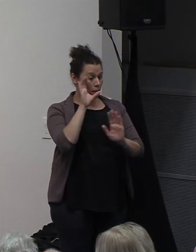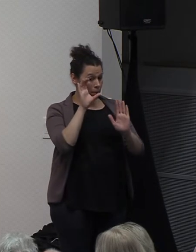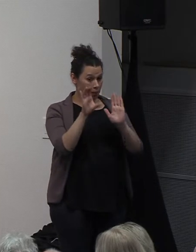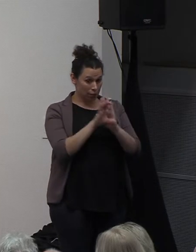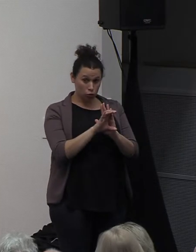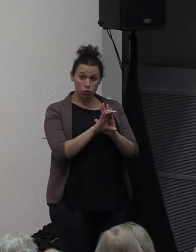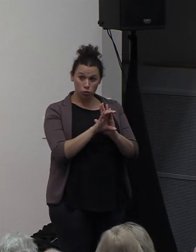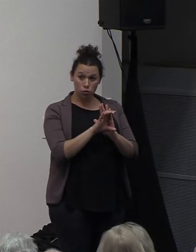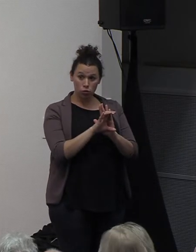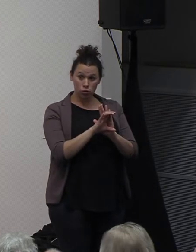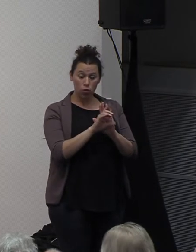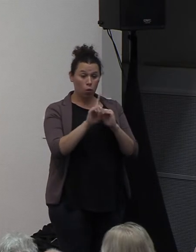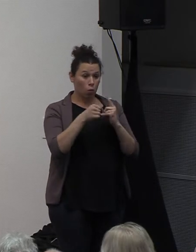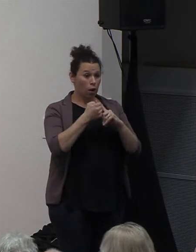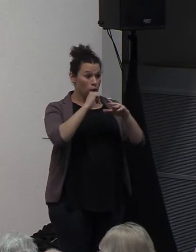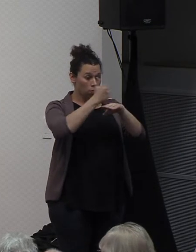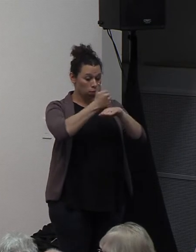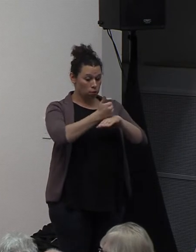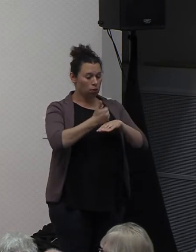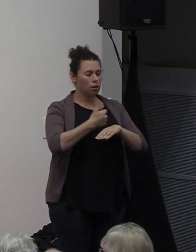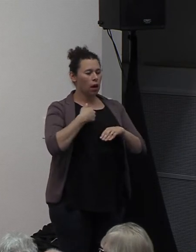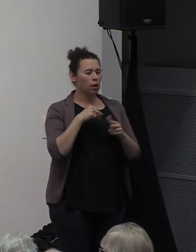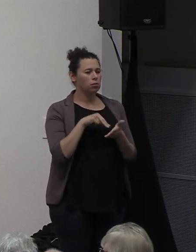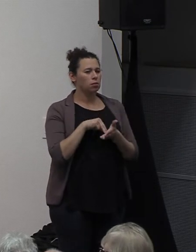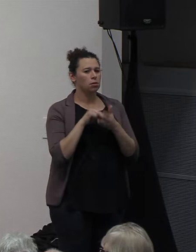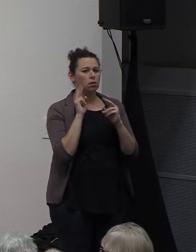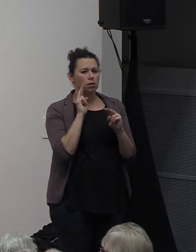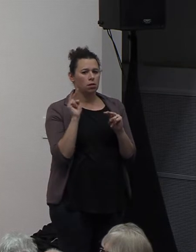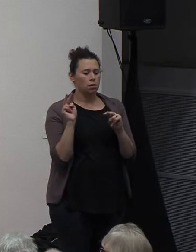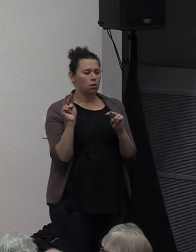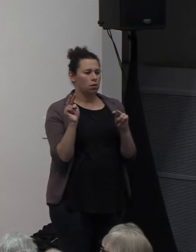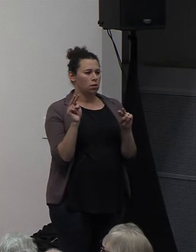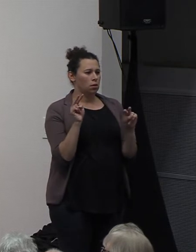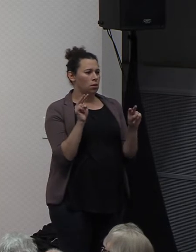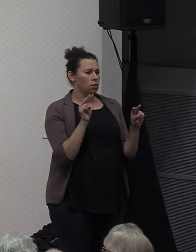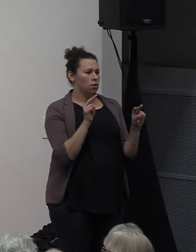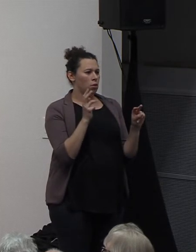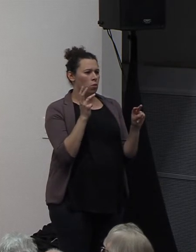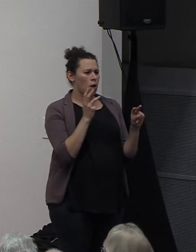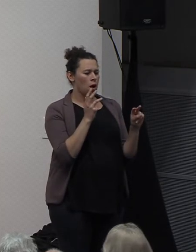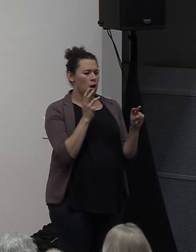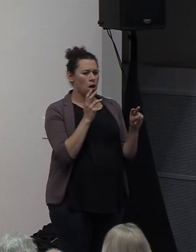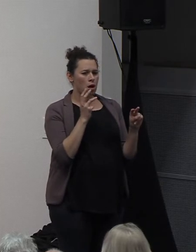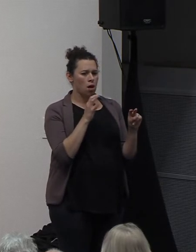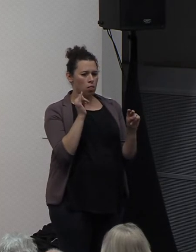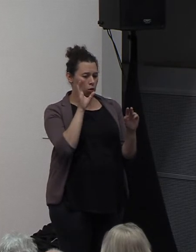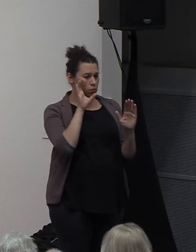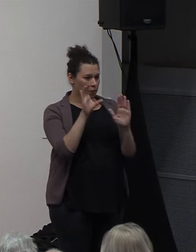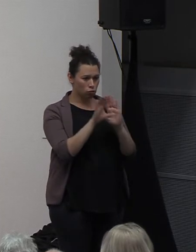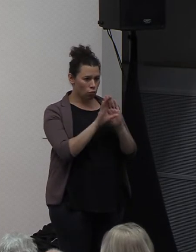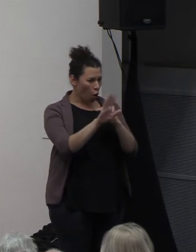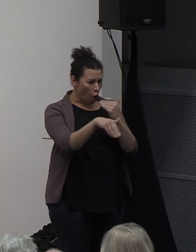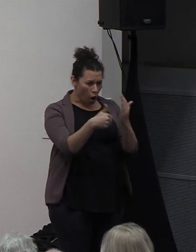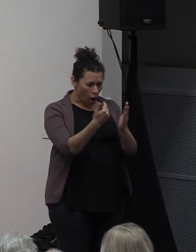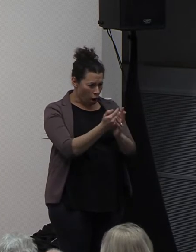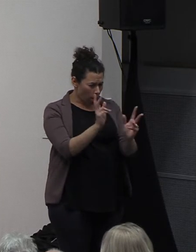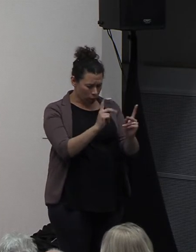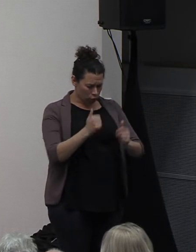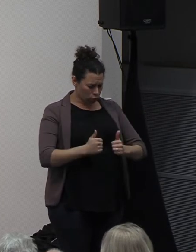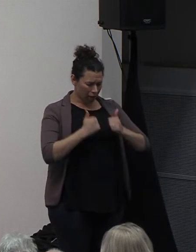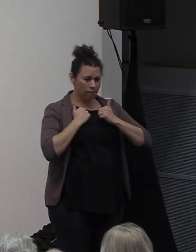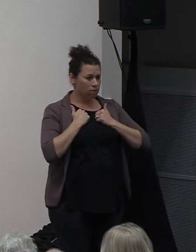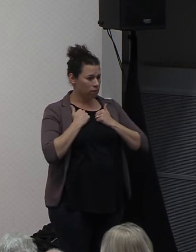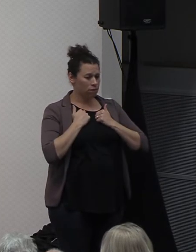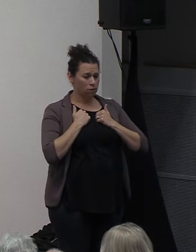they were being installed. In the faces of his subjects, all of whom are survivors of the Holocaust, I see